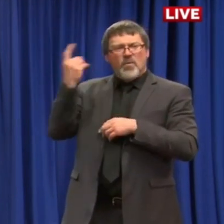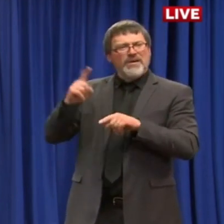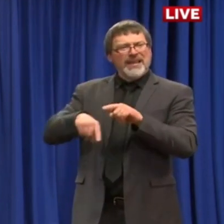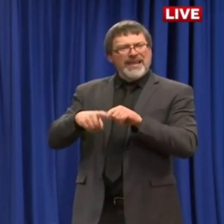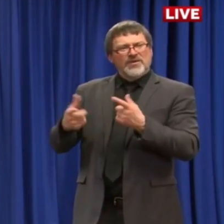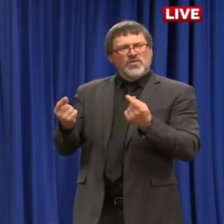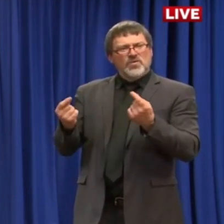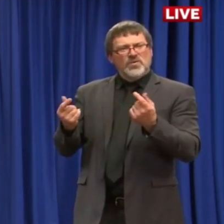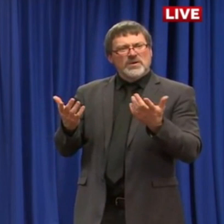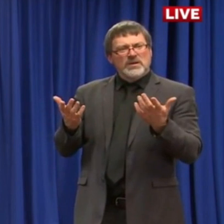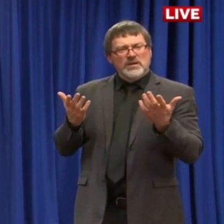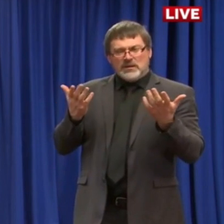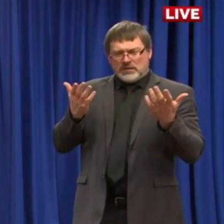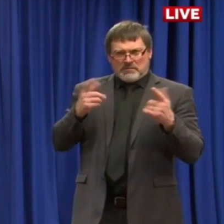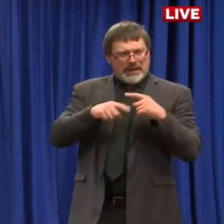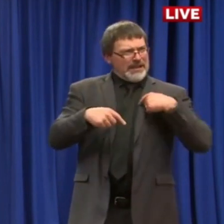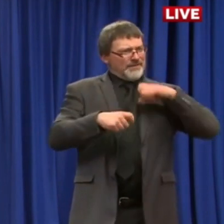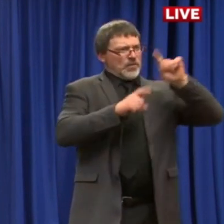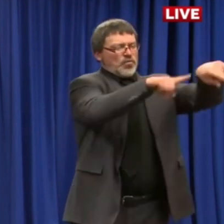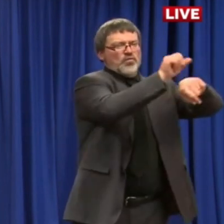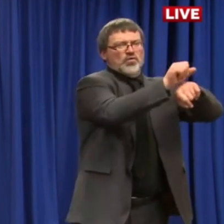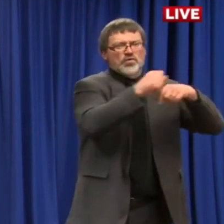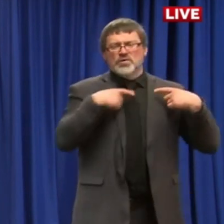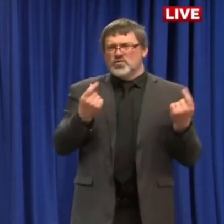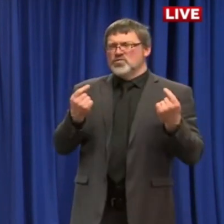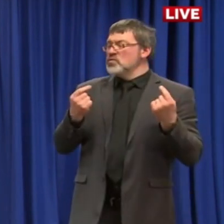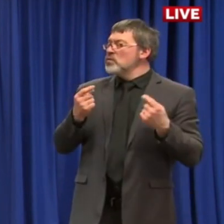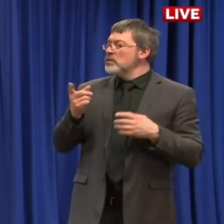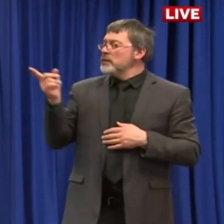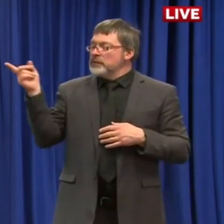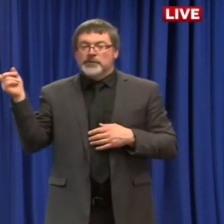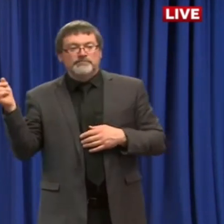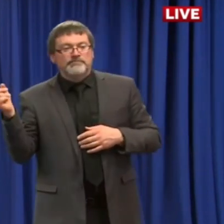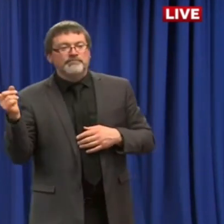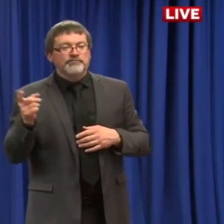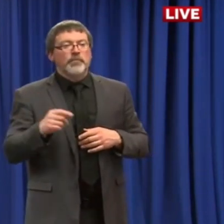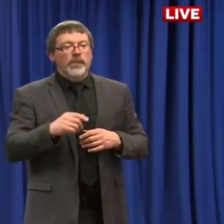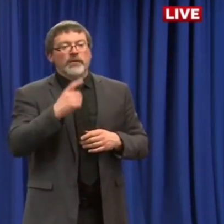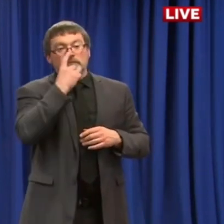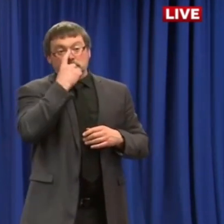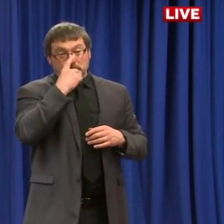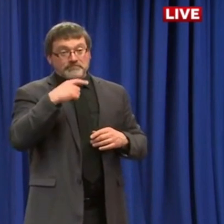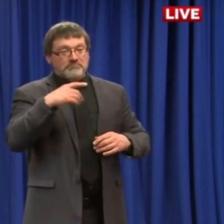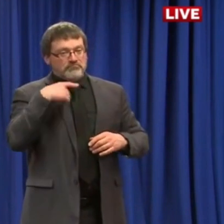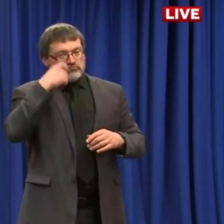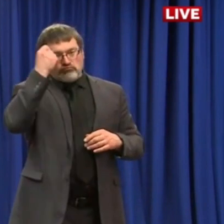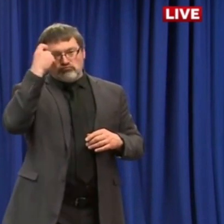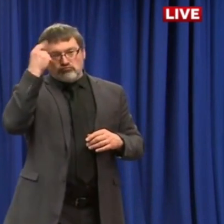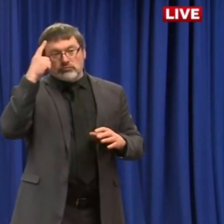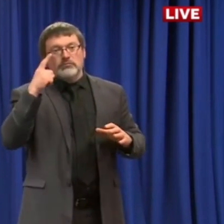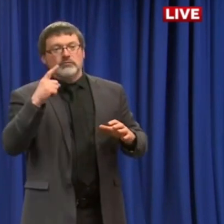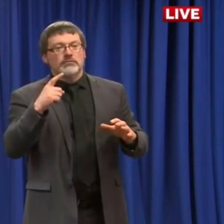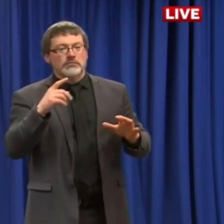young to stay by themselves. I'm going to take a step back and give you a bigger answer. One of my